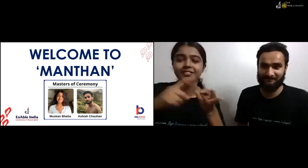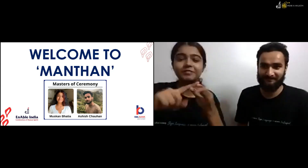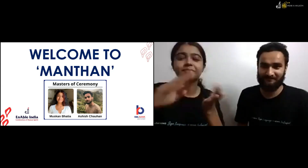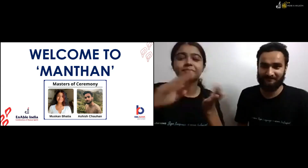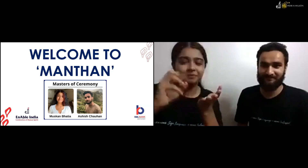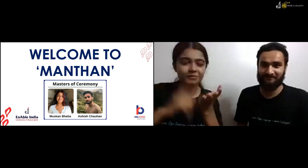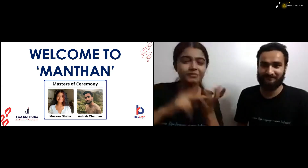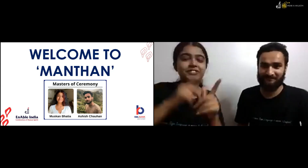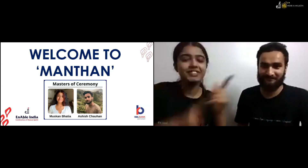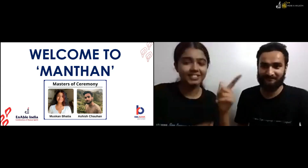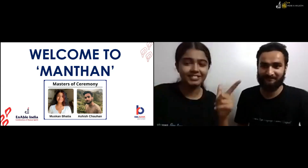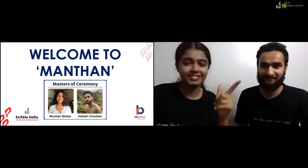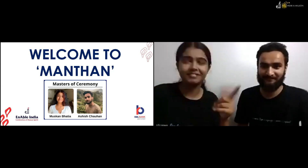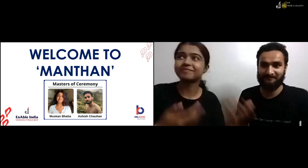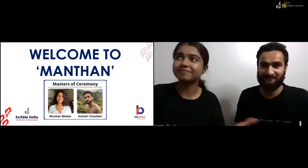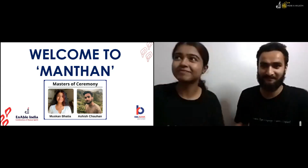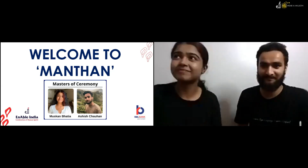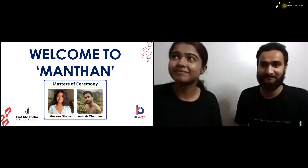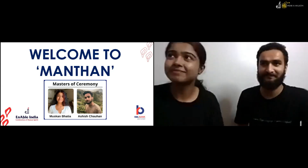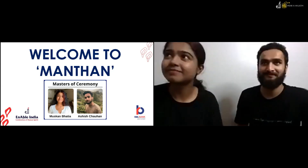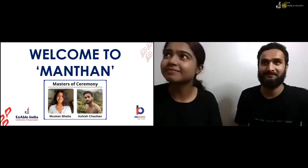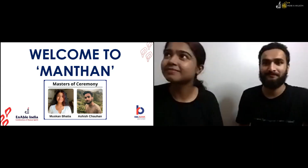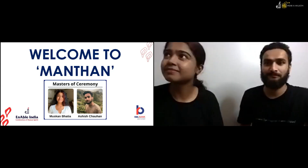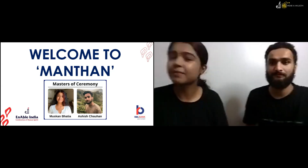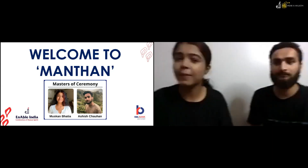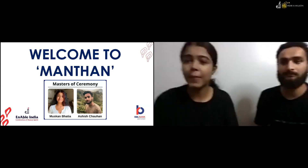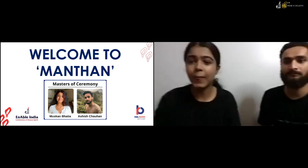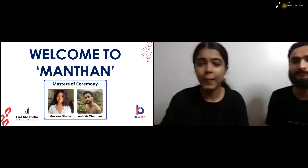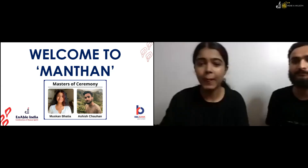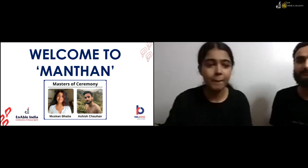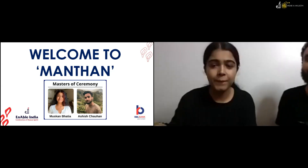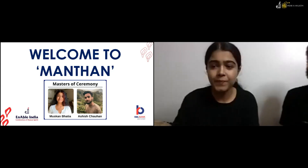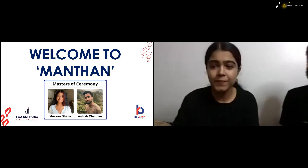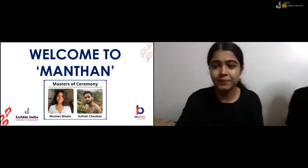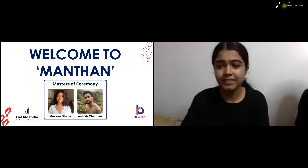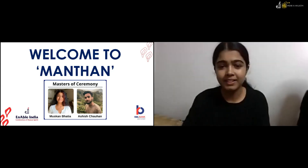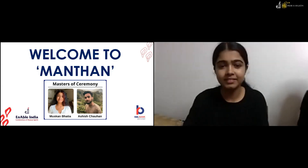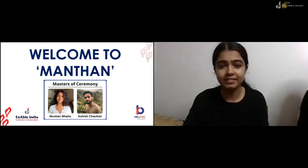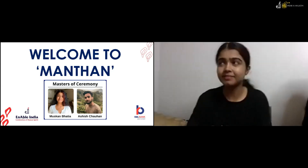So we both are the master of ceremonies, MCs.